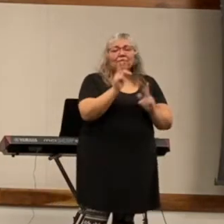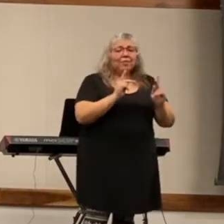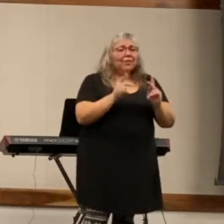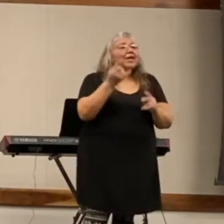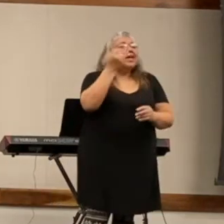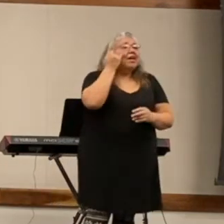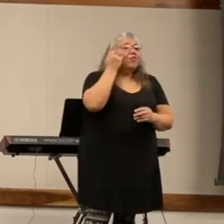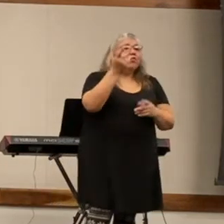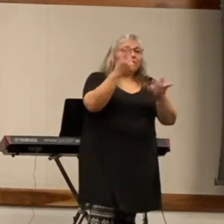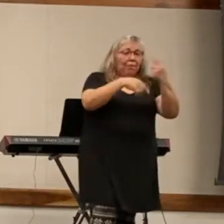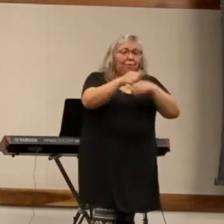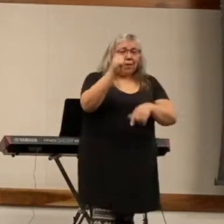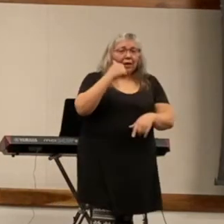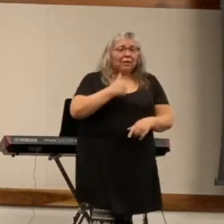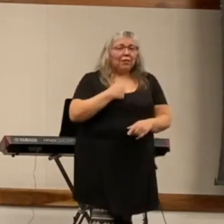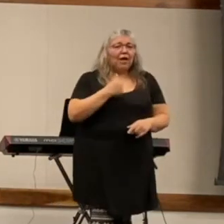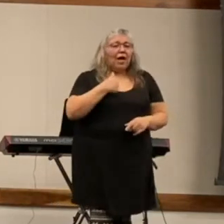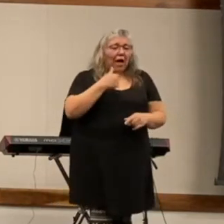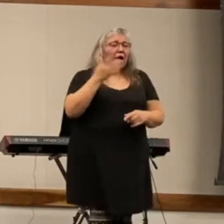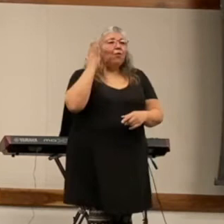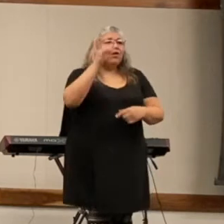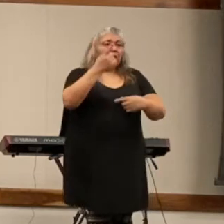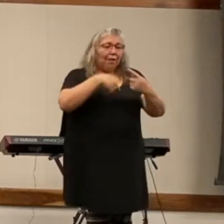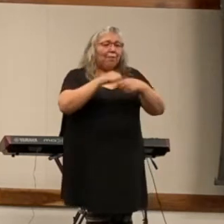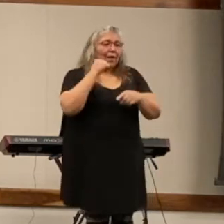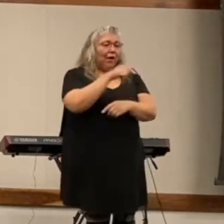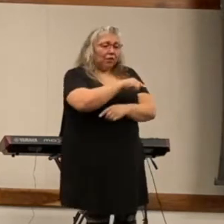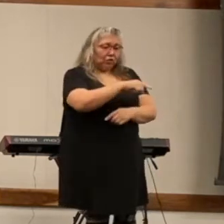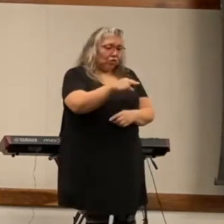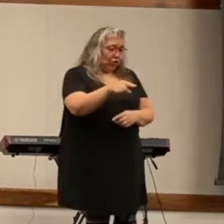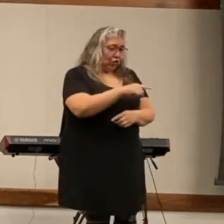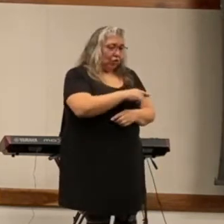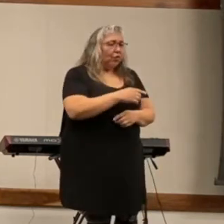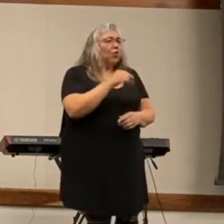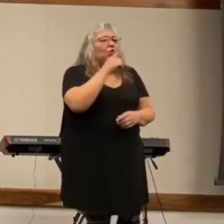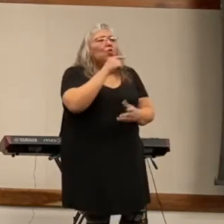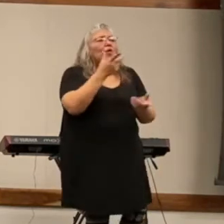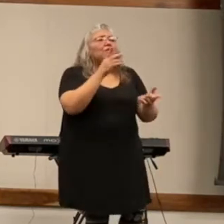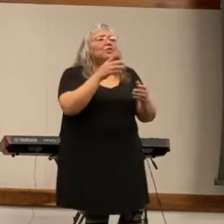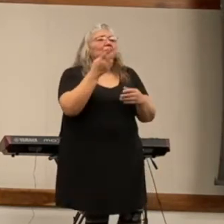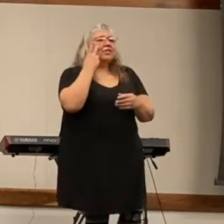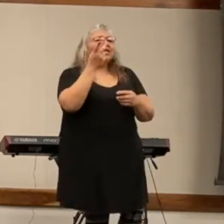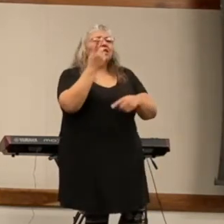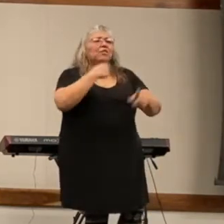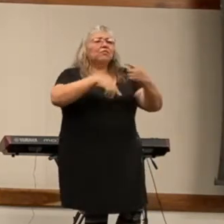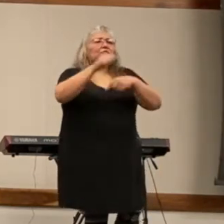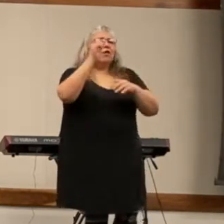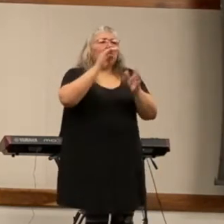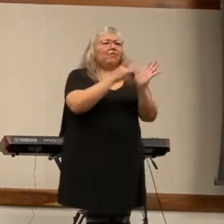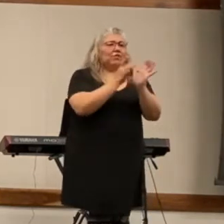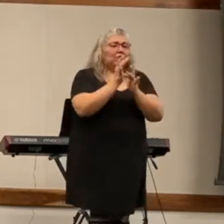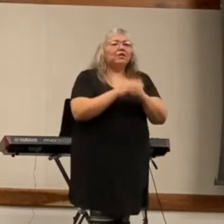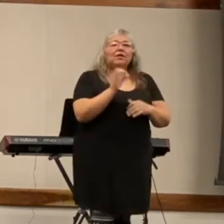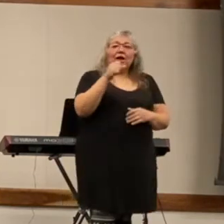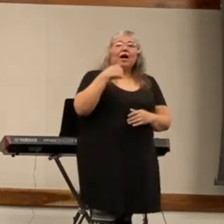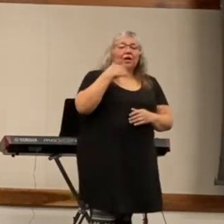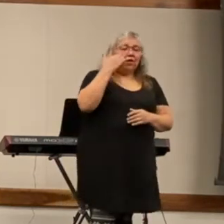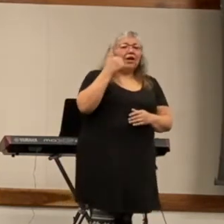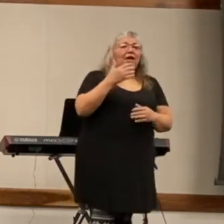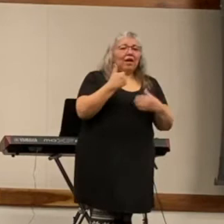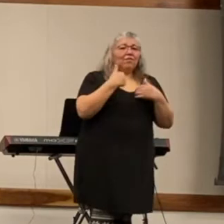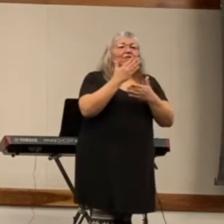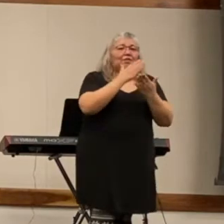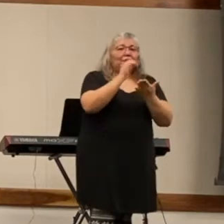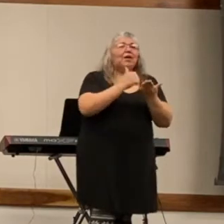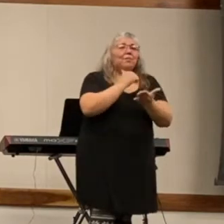if you return to me, I will return to you. How many of you want to see the return of Jesus? Oh yeah, I knew I'd get some amens out of